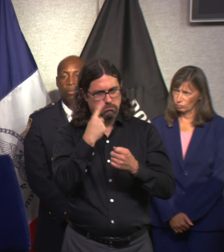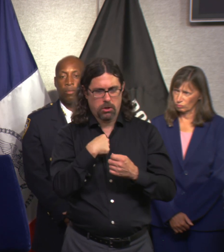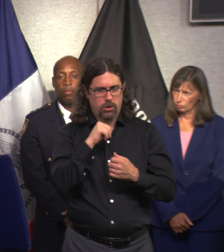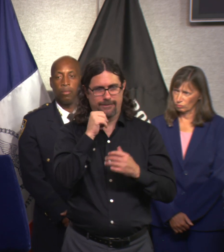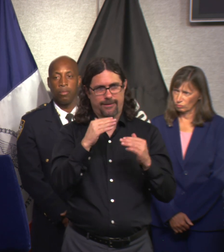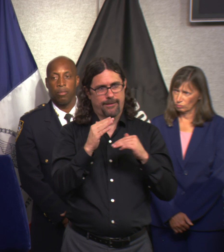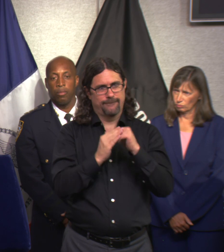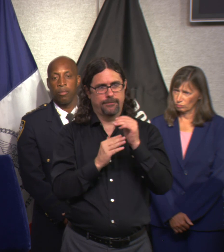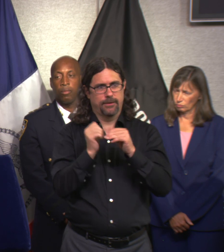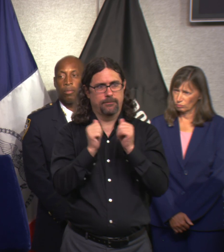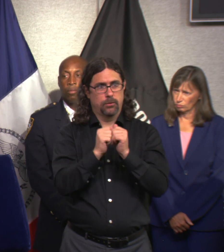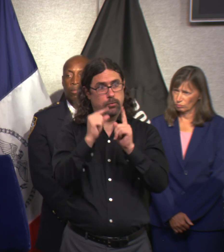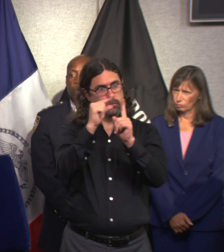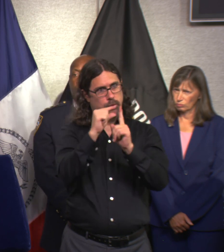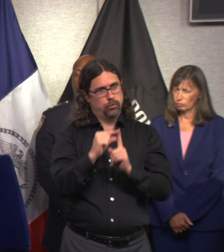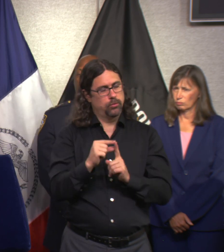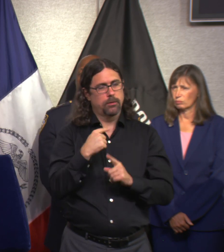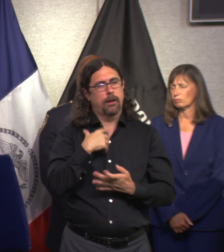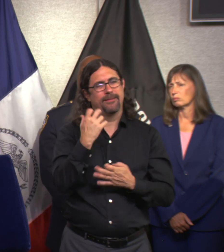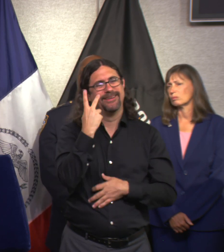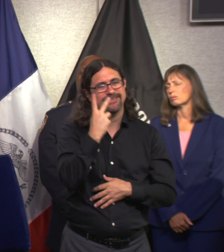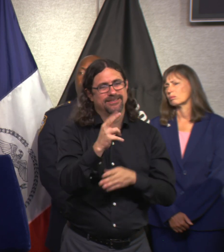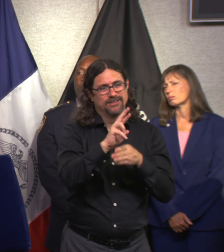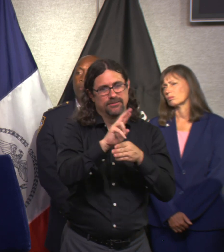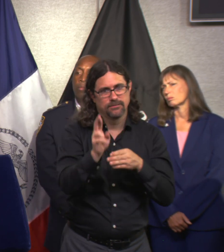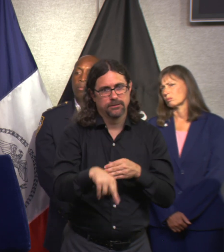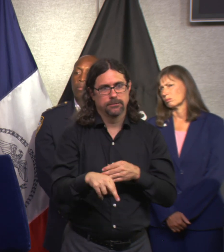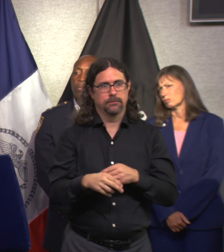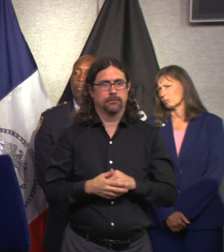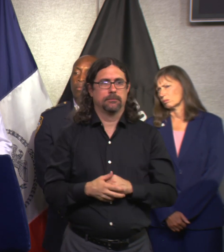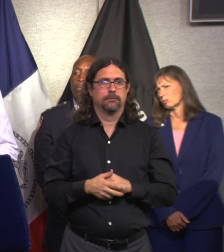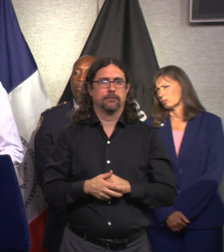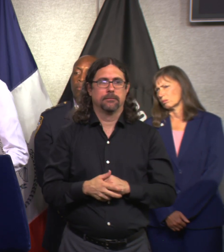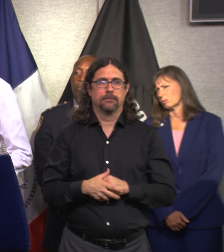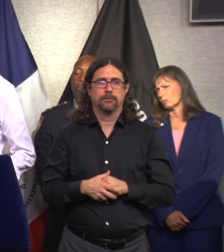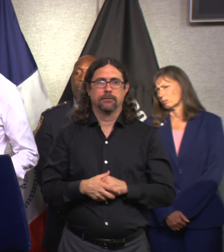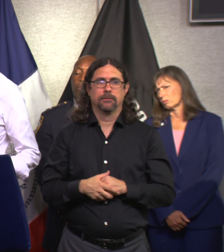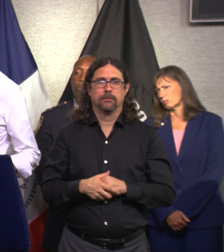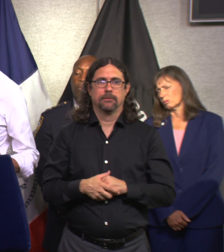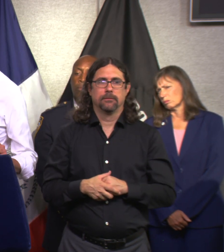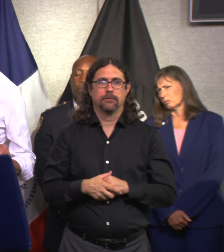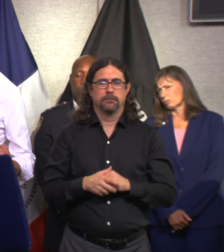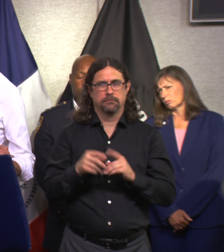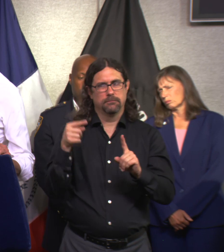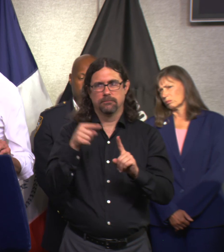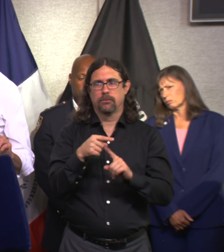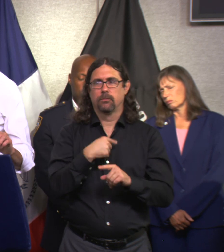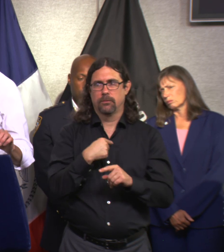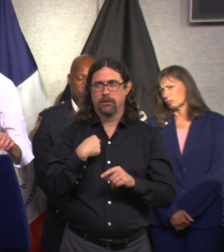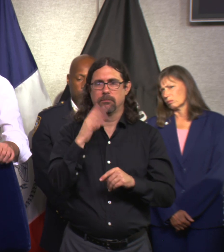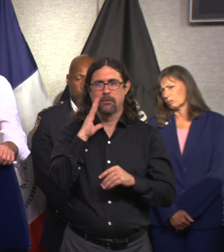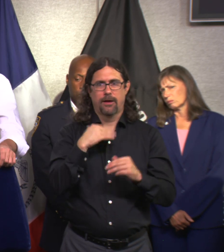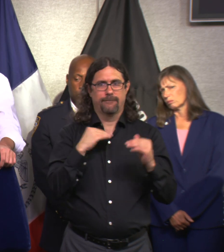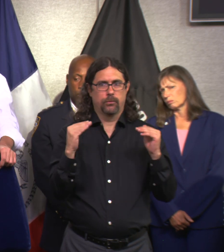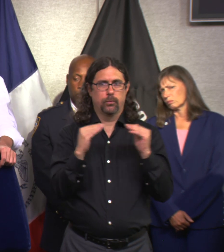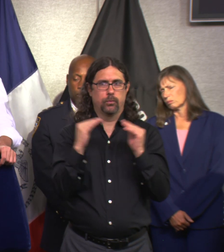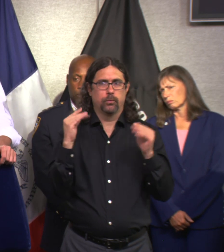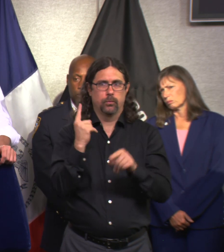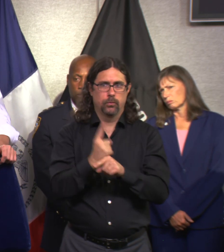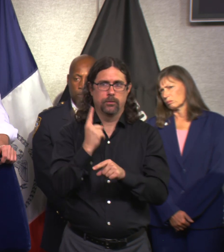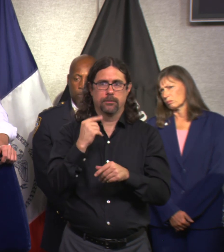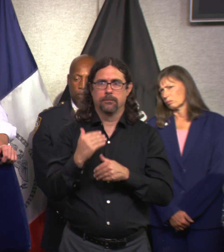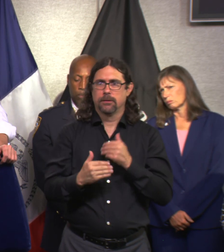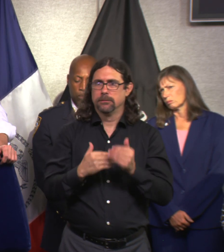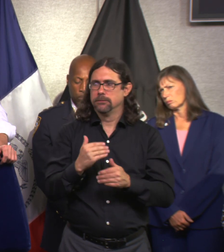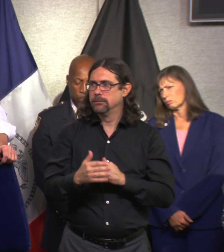fair process. Please. I have one on this issue and then I have one on another issue if I can. Yeah. I understand that the state law